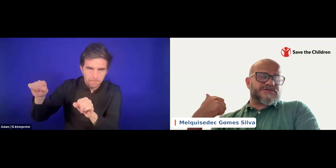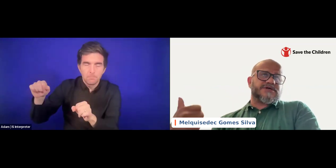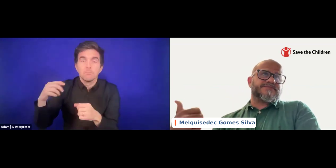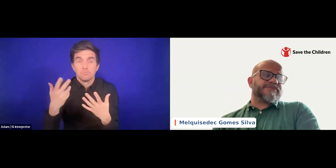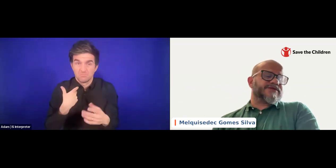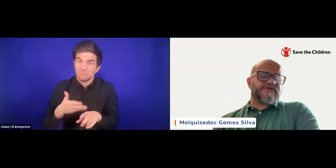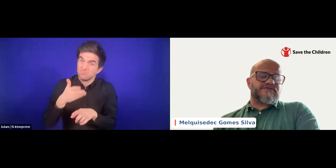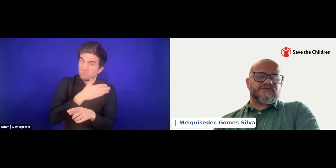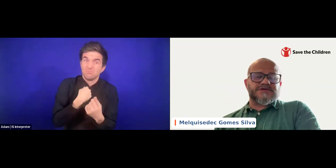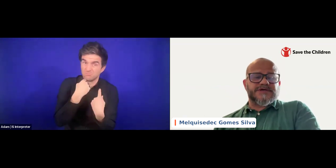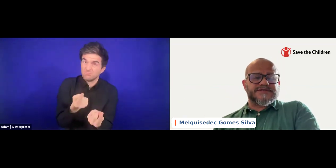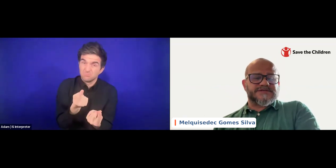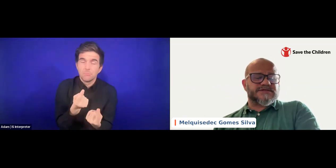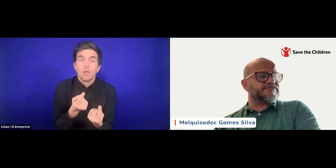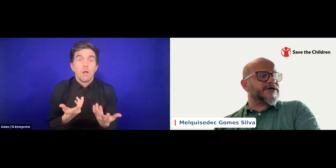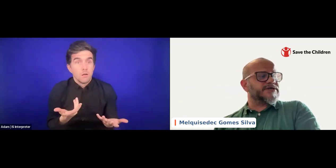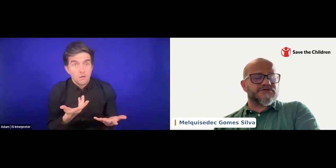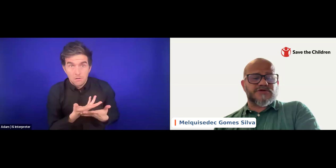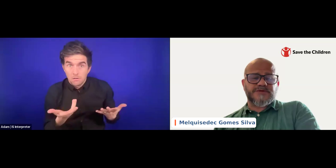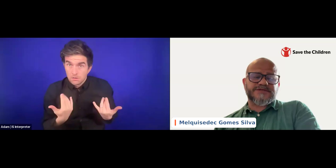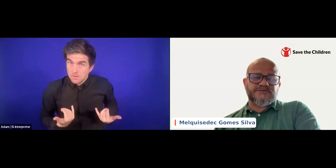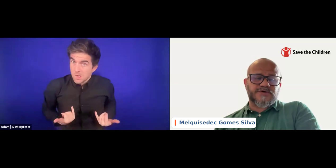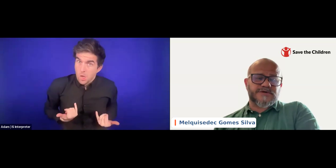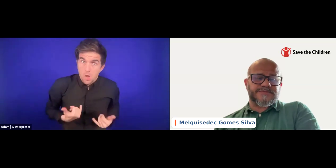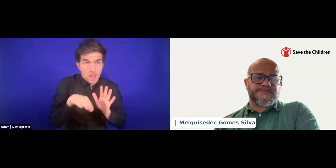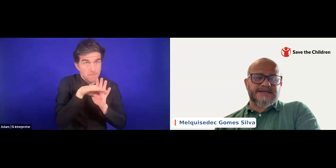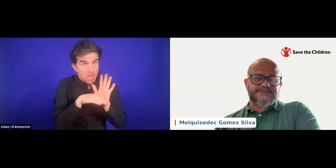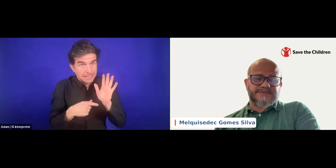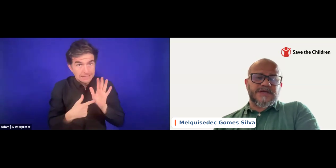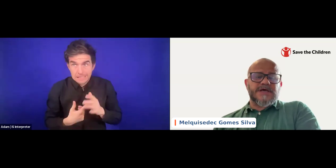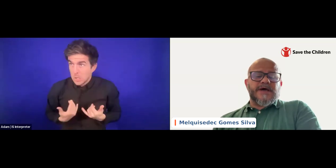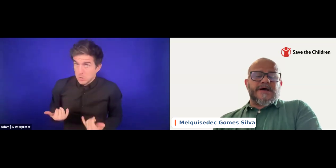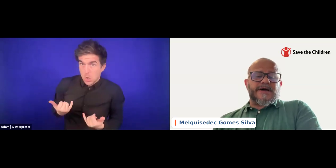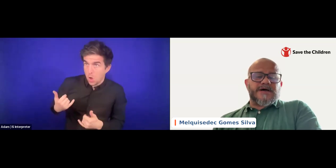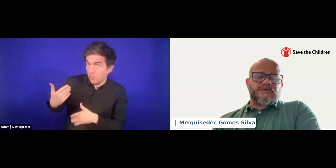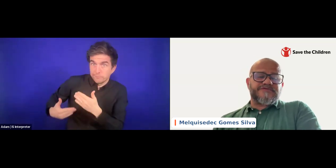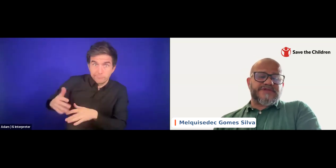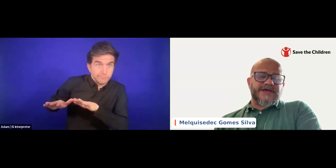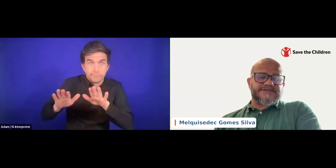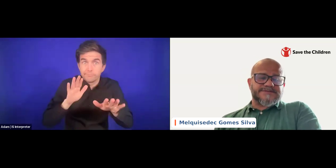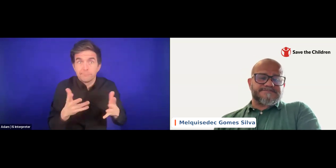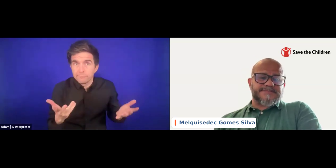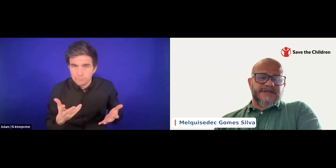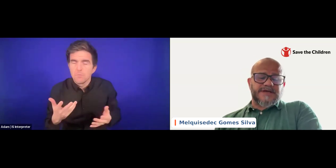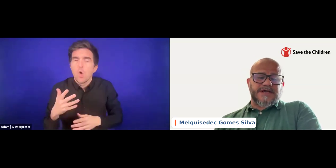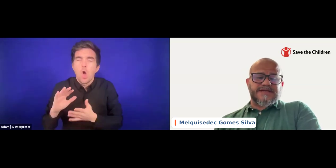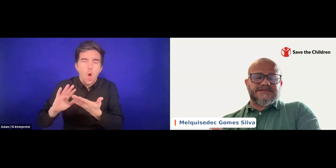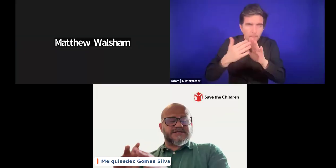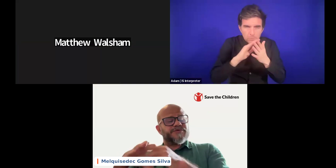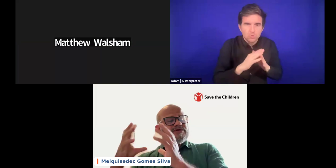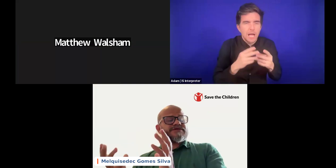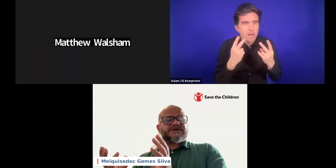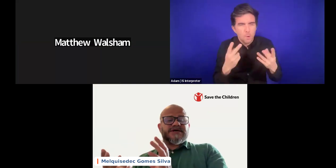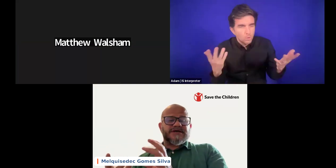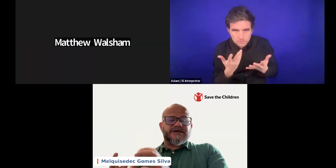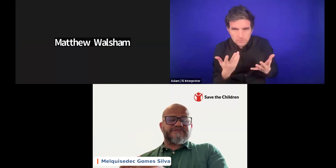then which are implemented through the existing social protection program, the PASP. With that, I think